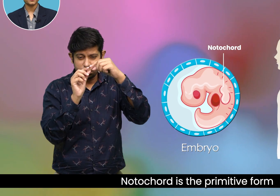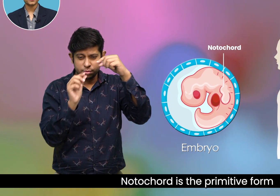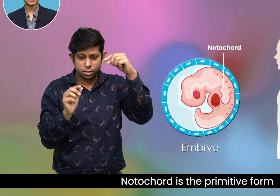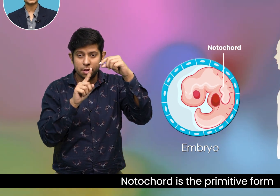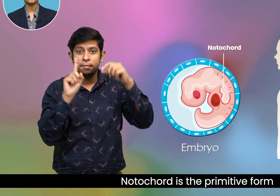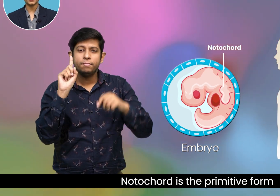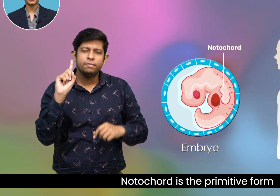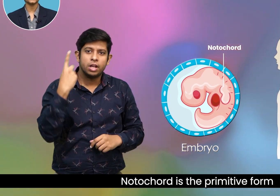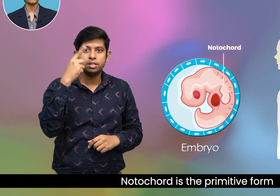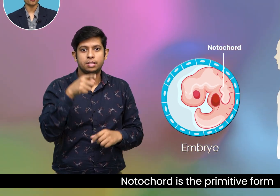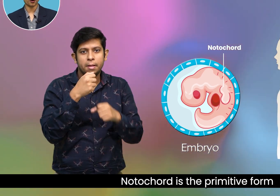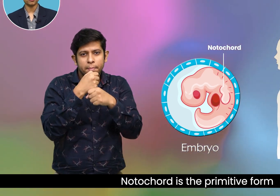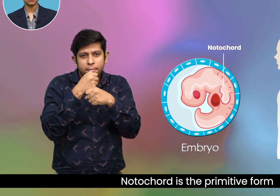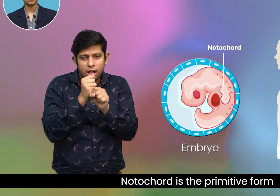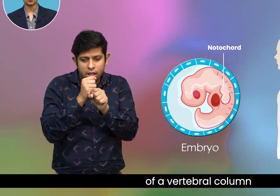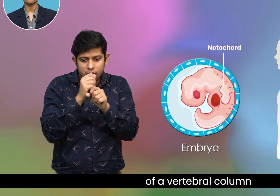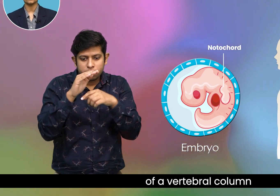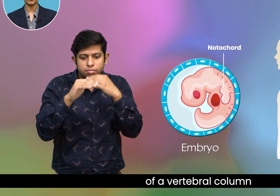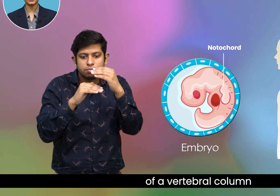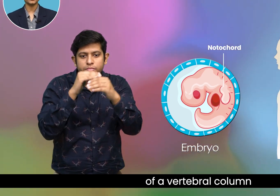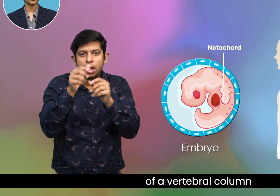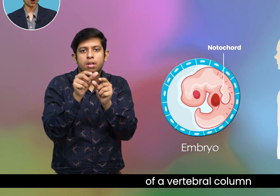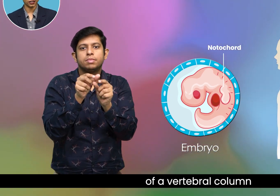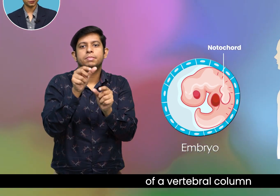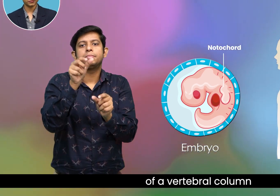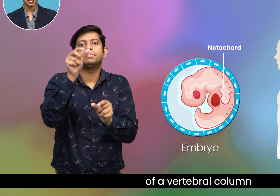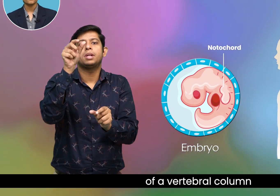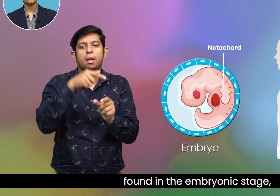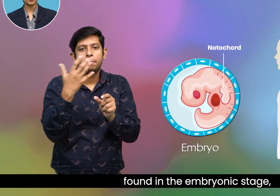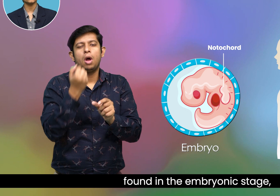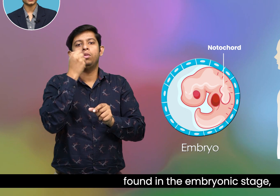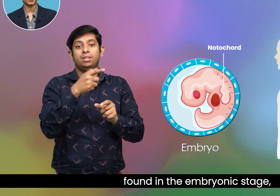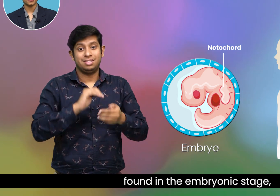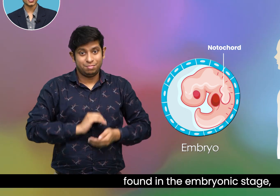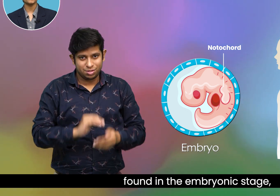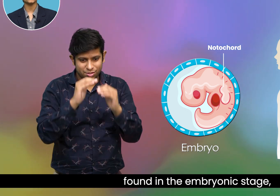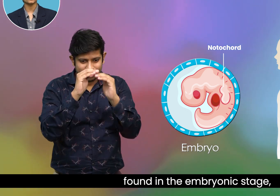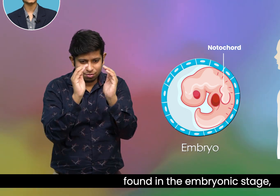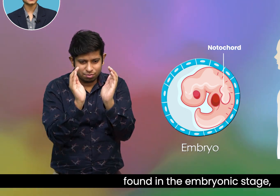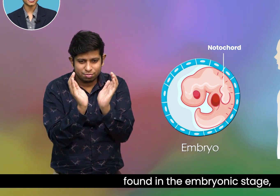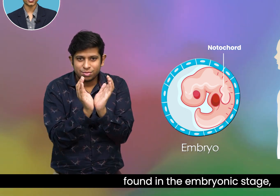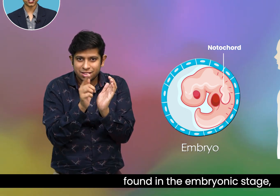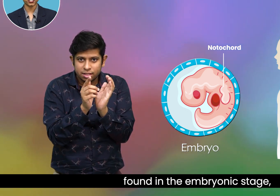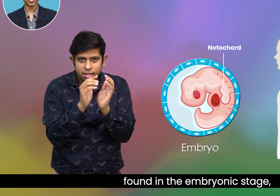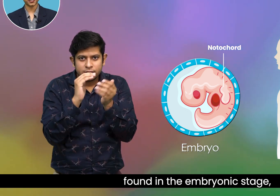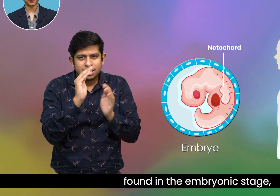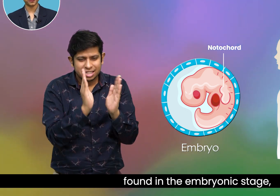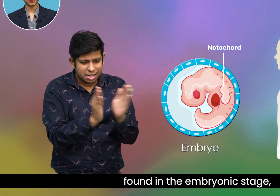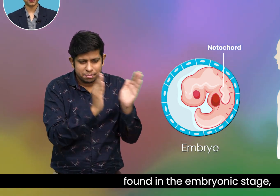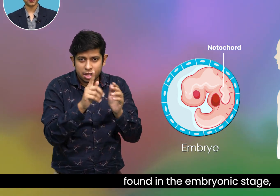Notochord is the primitive form of a vertebral column found in the embryonic